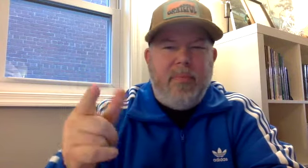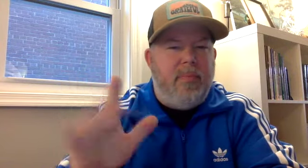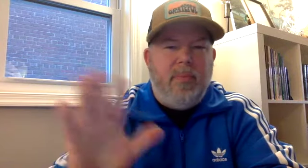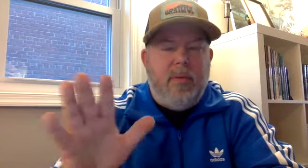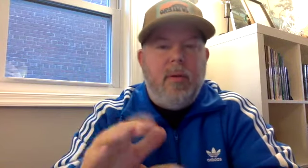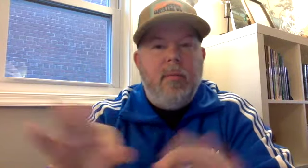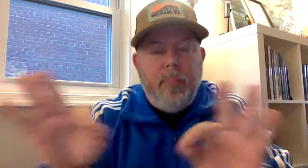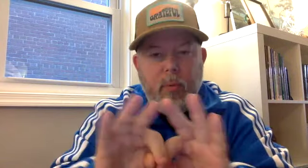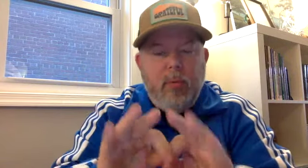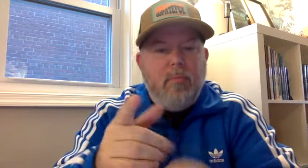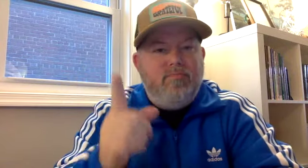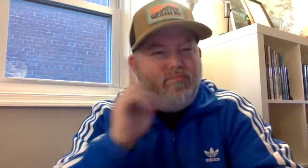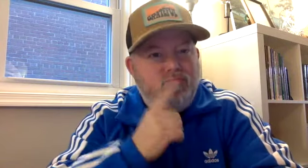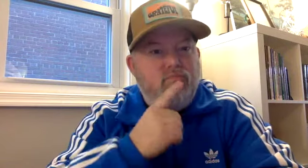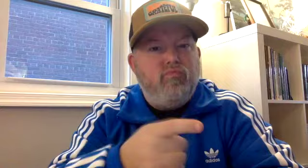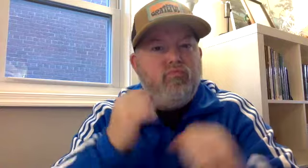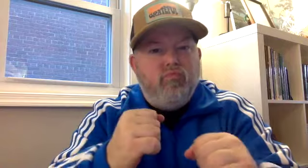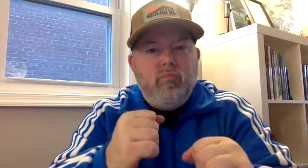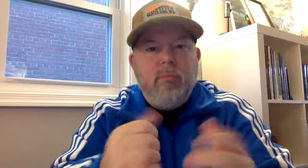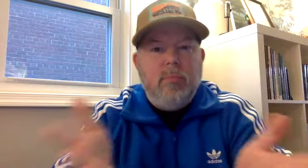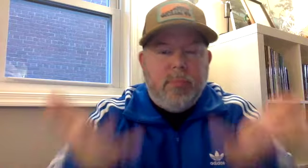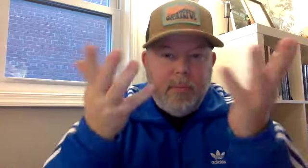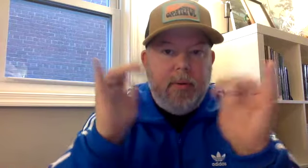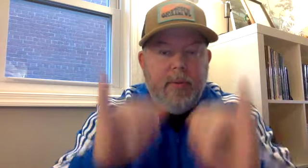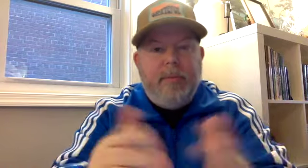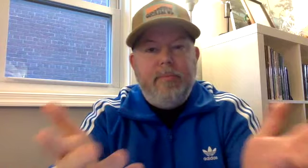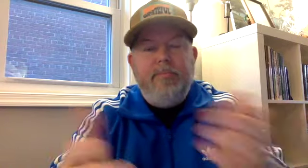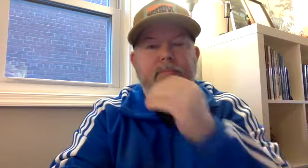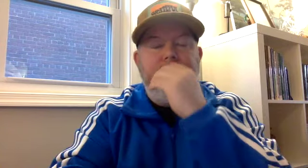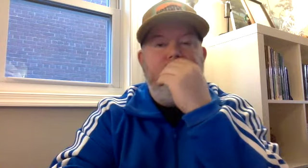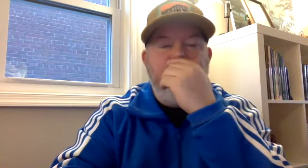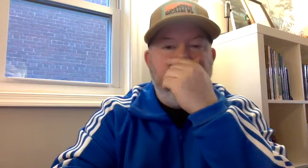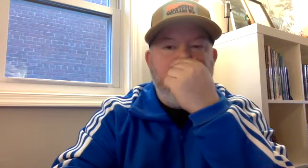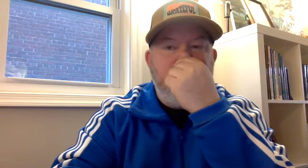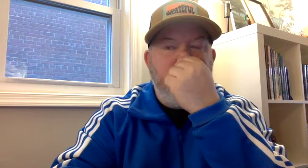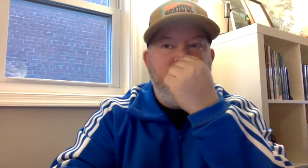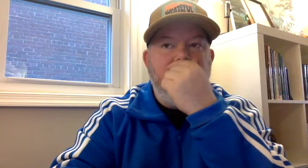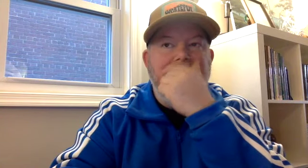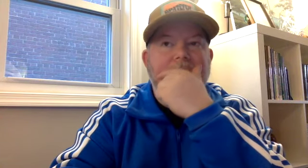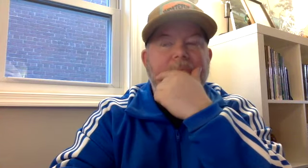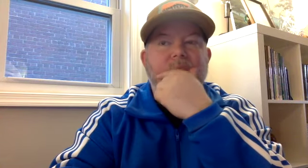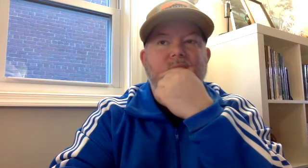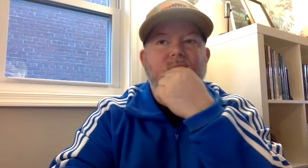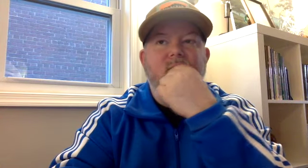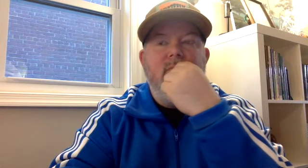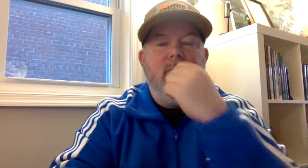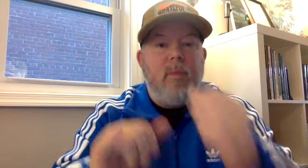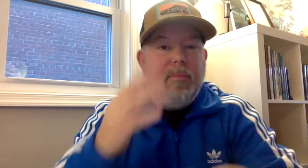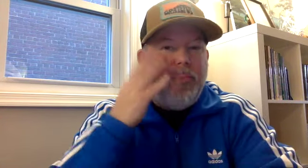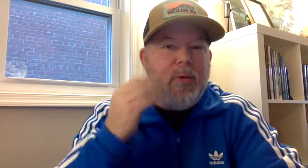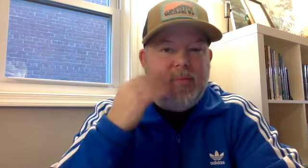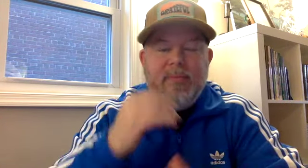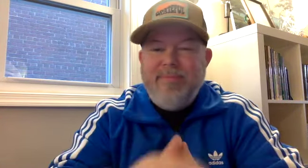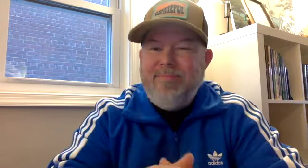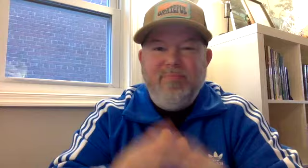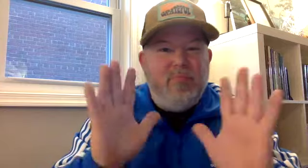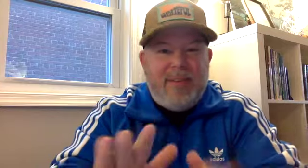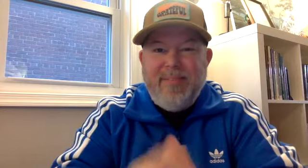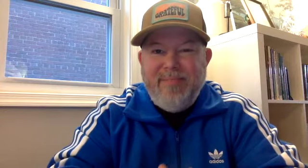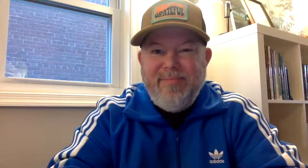Graham excused him. In fact, Graham tried to protect Trump's path back to power. Let's bring to our conversation Charlie Sykes, the editor at large of the